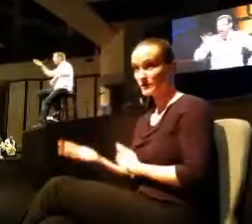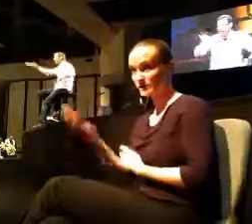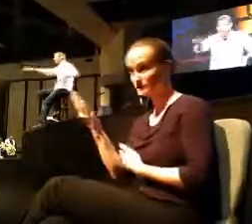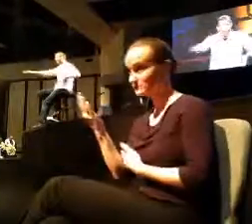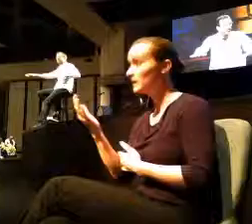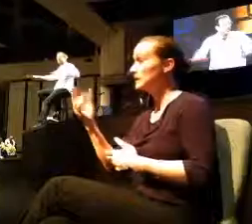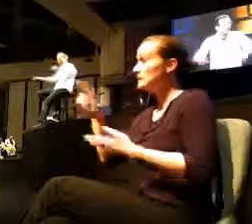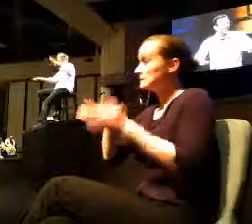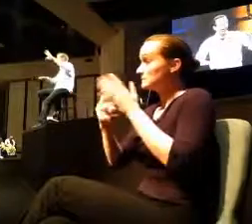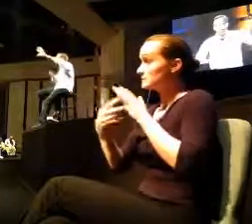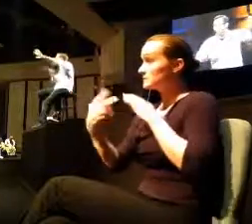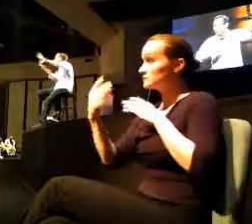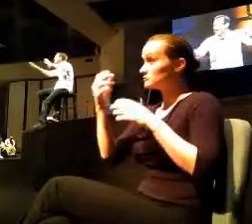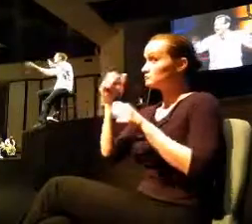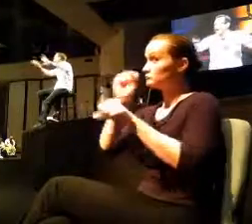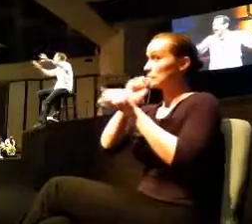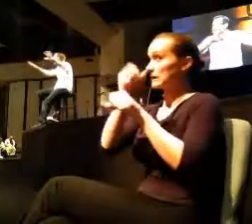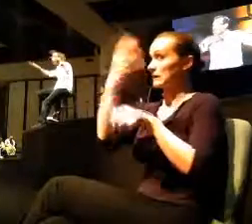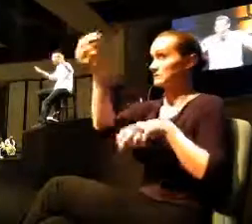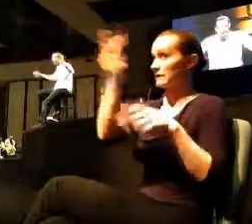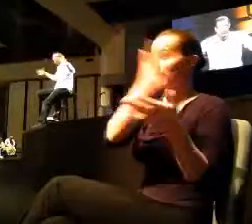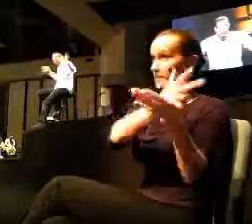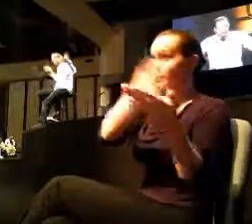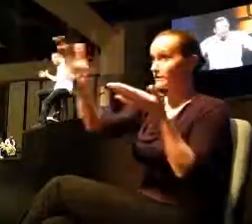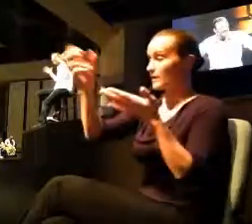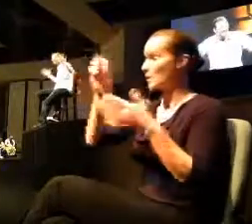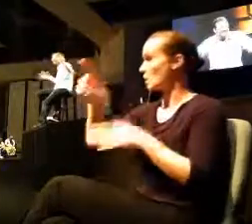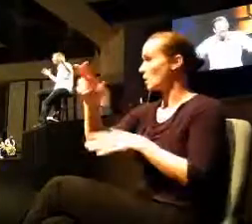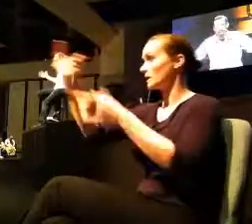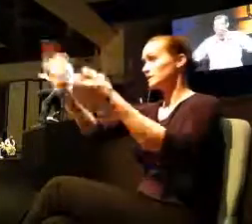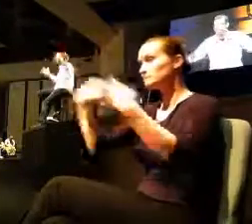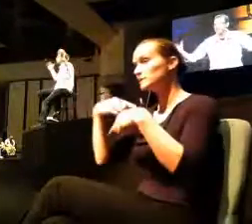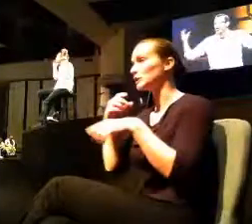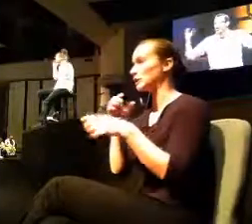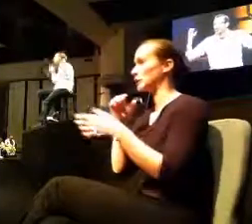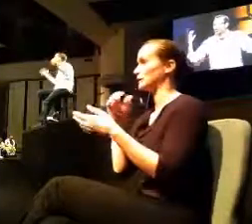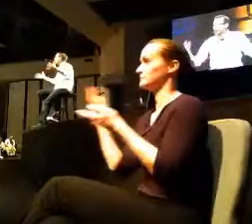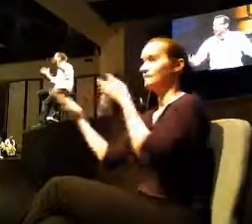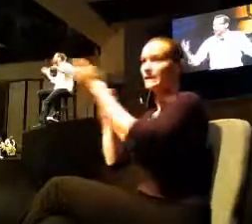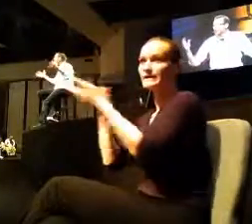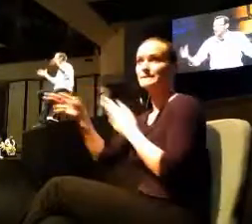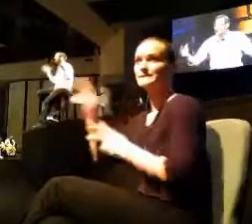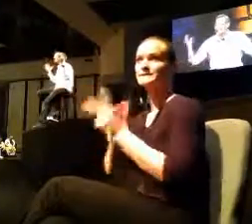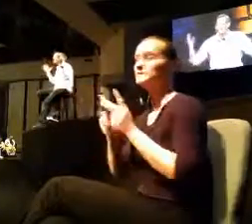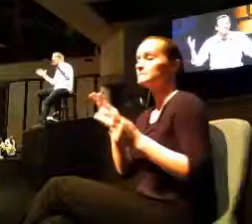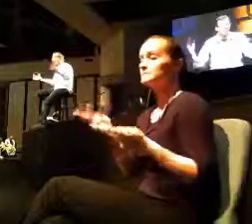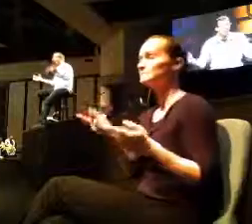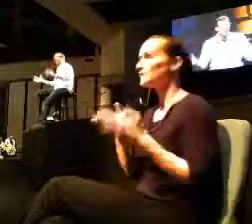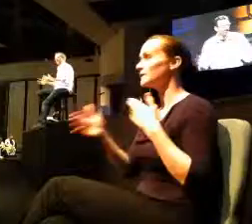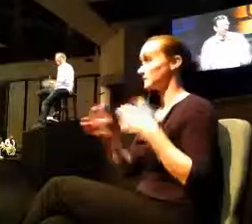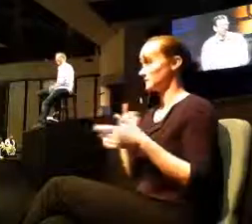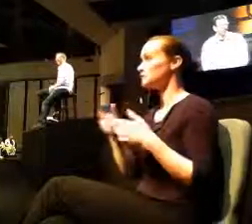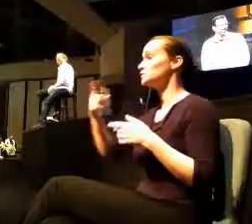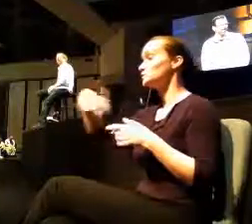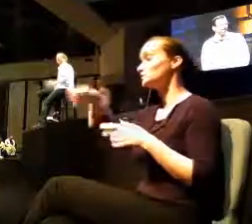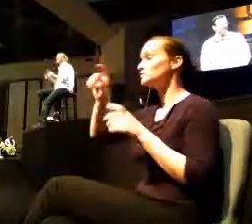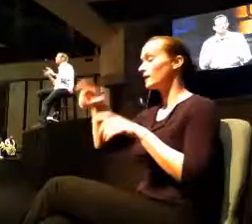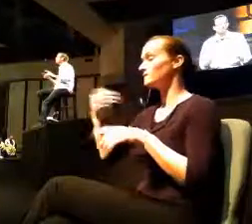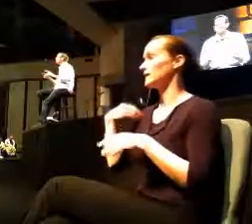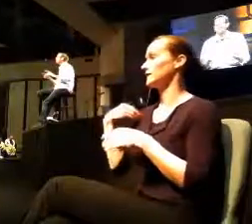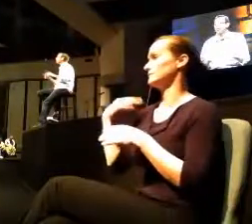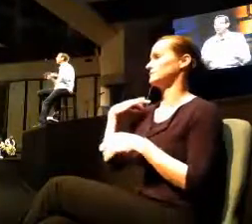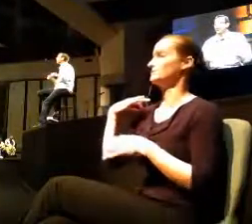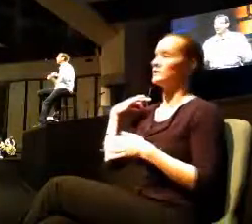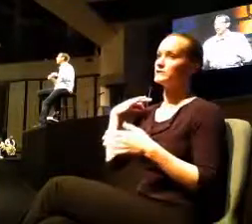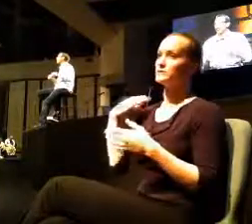parking lot or someplace in here, or whatever I can do to make this place so rich and life-giving